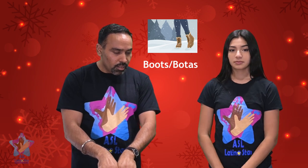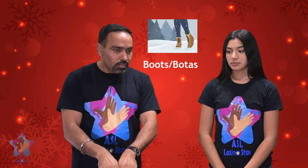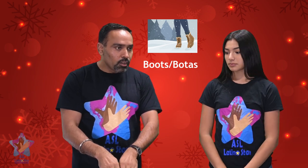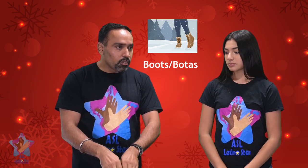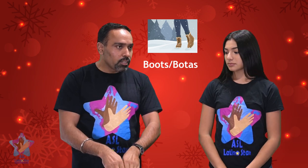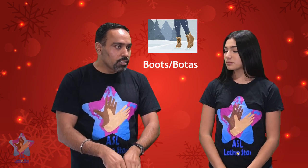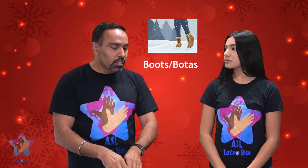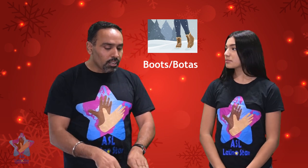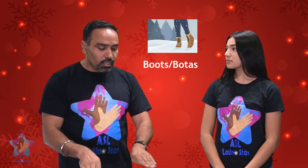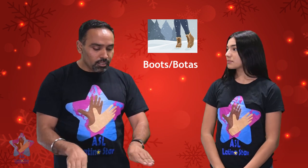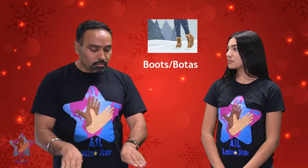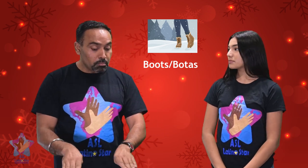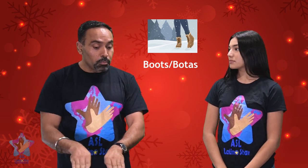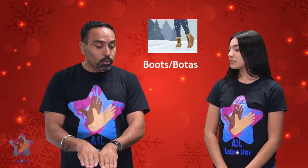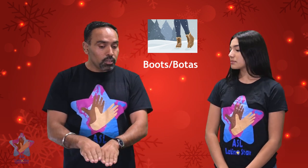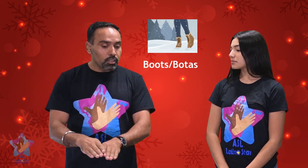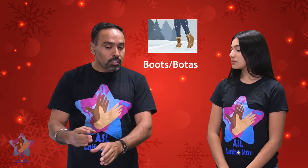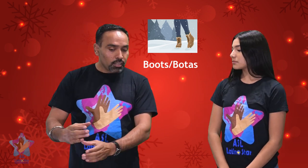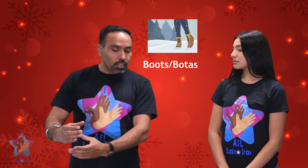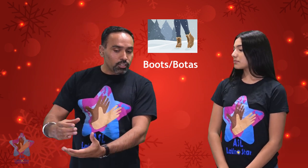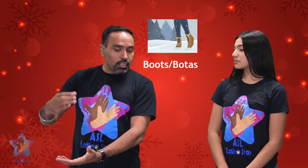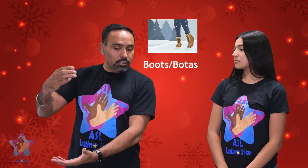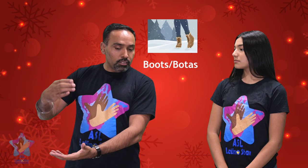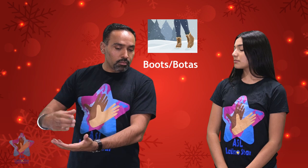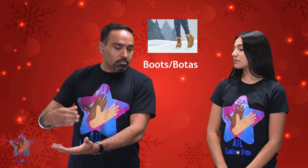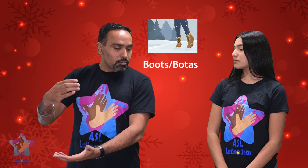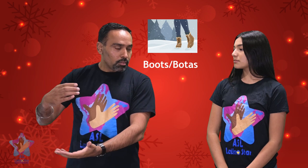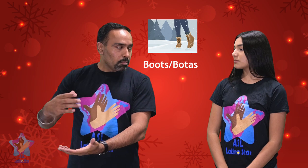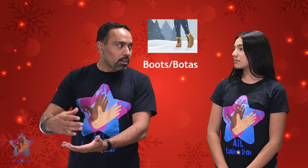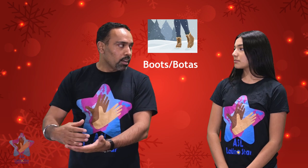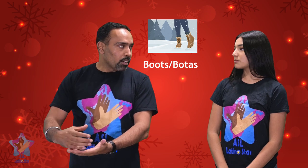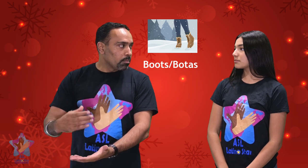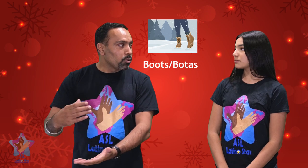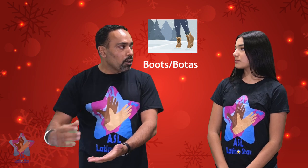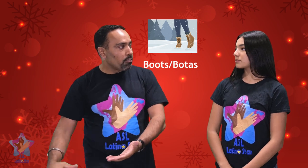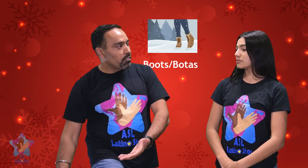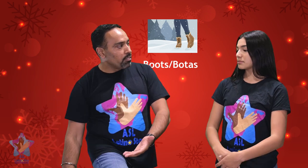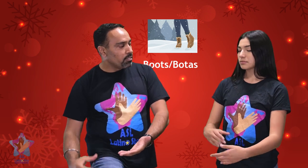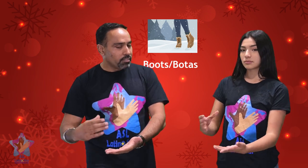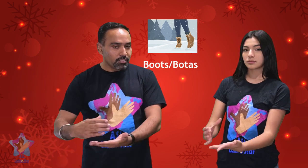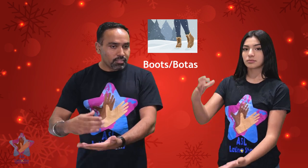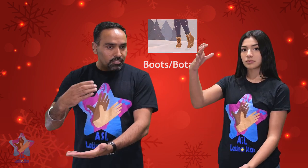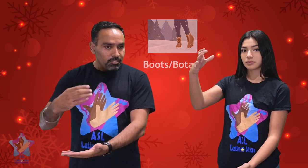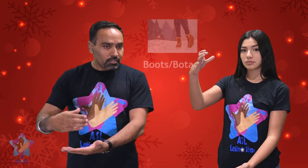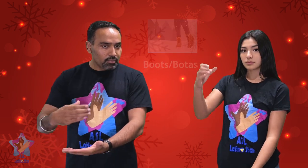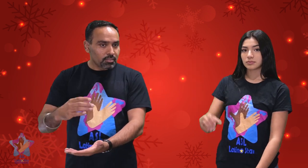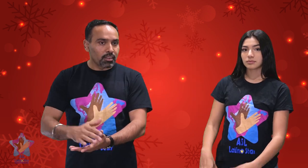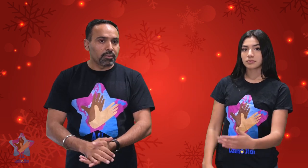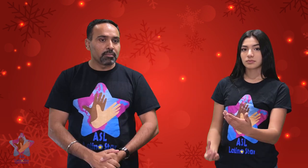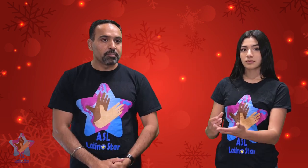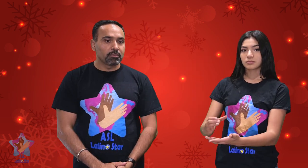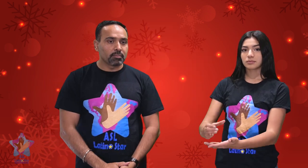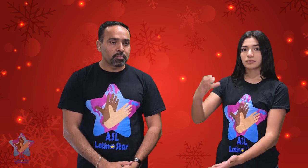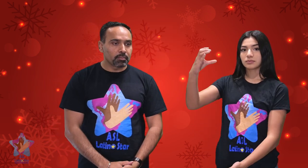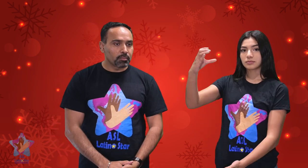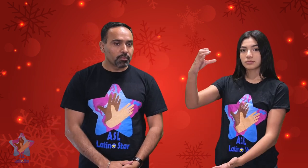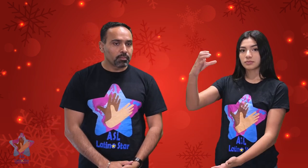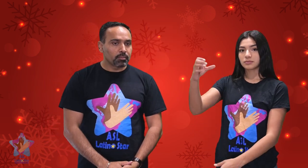Yeah. Or you can say like a boot. Then you can make it like a boot cup. Yeah. Botas.